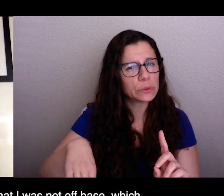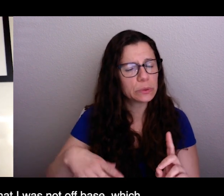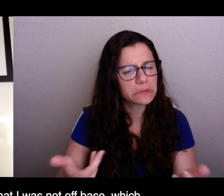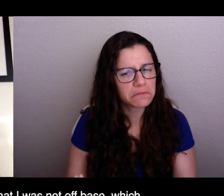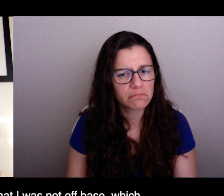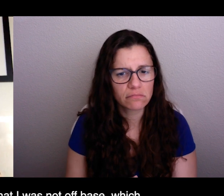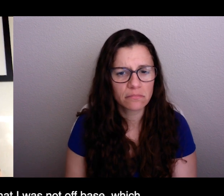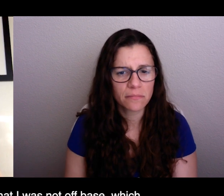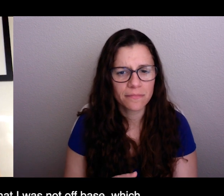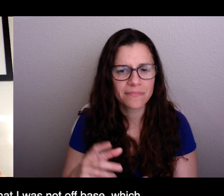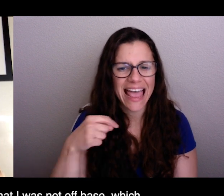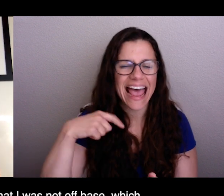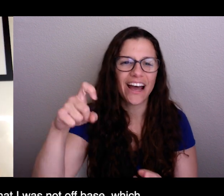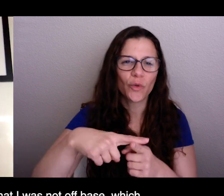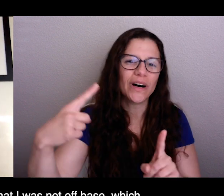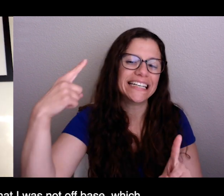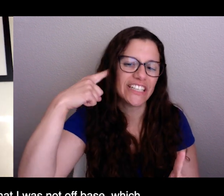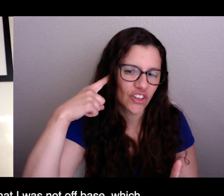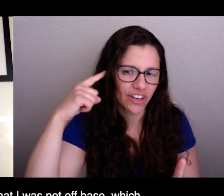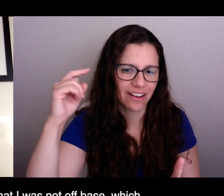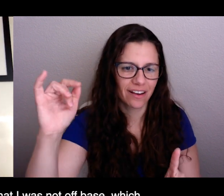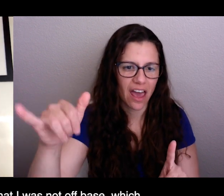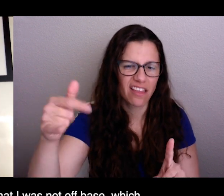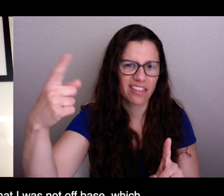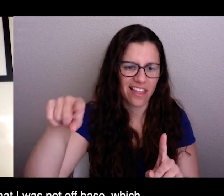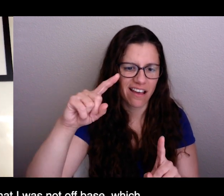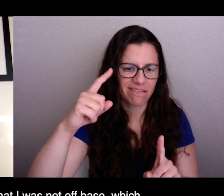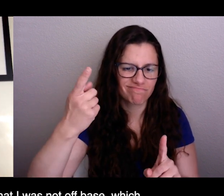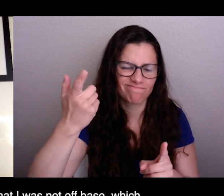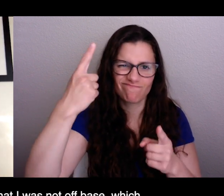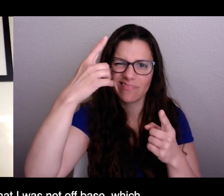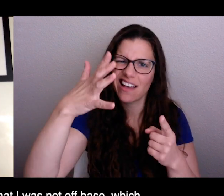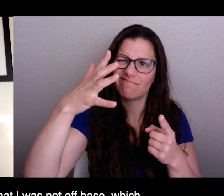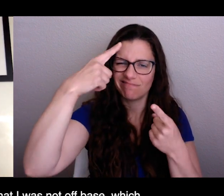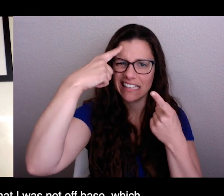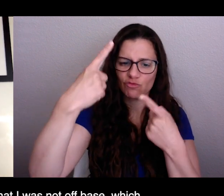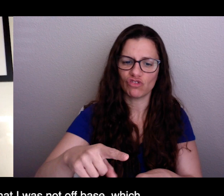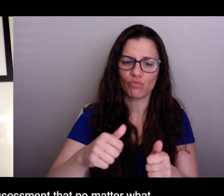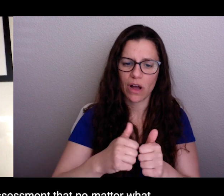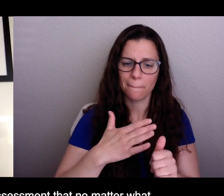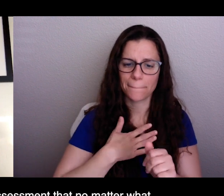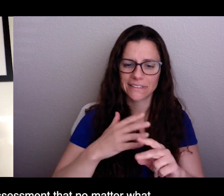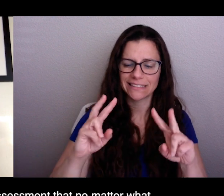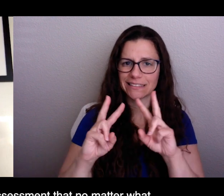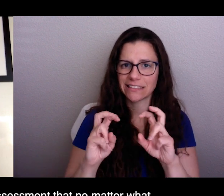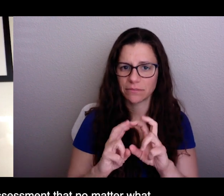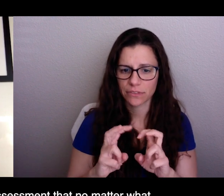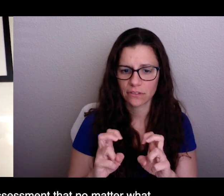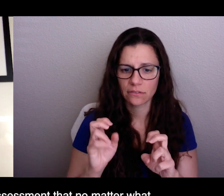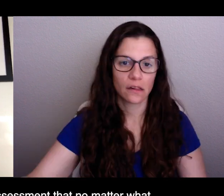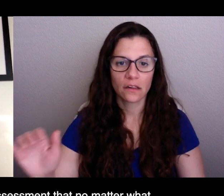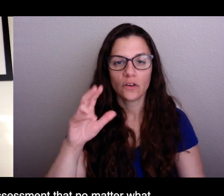not off base, and which I knew, but I needed to hear. And that they kind of agreed with